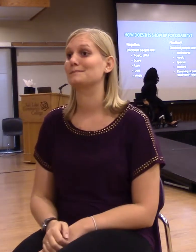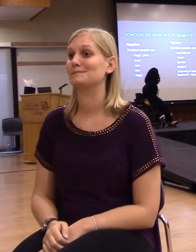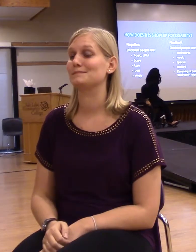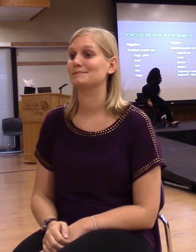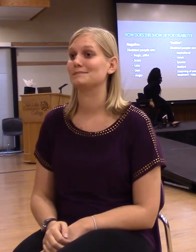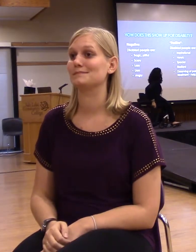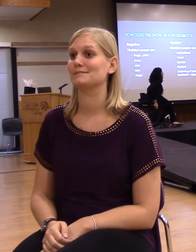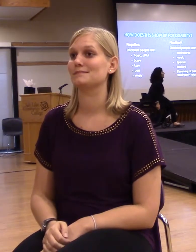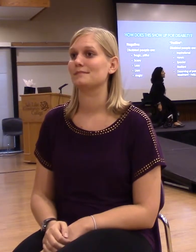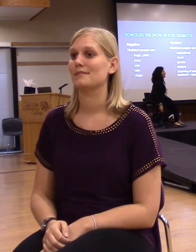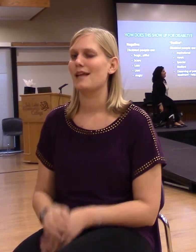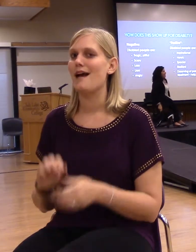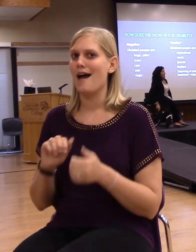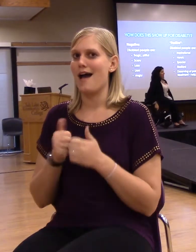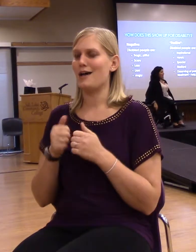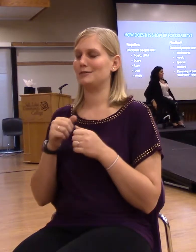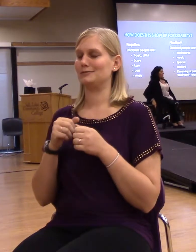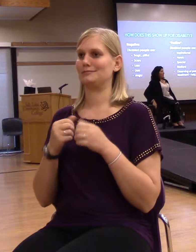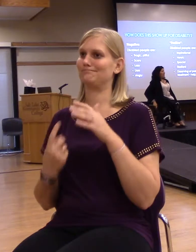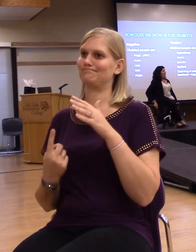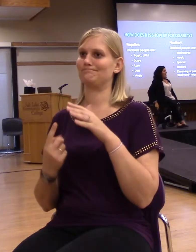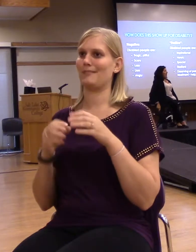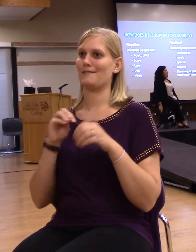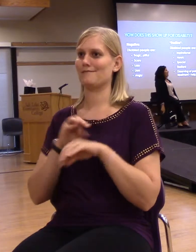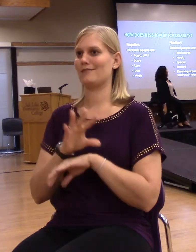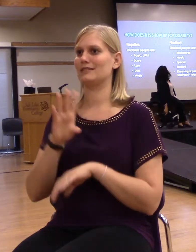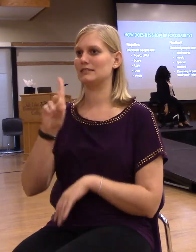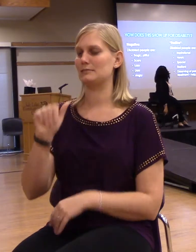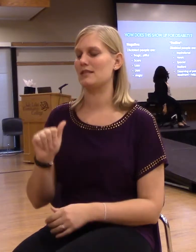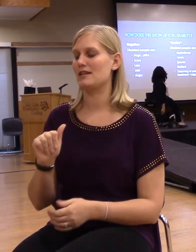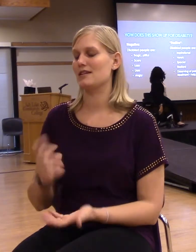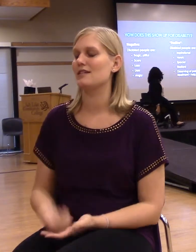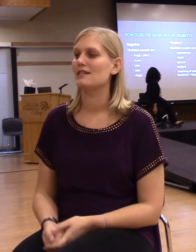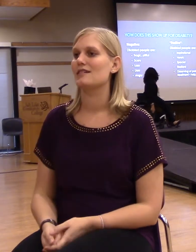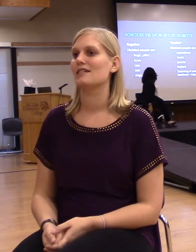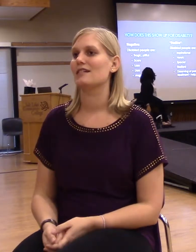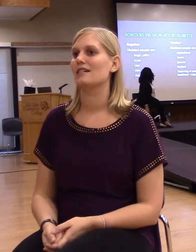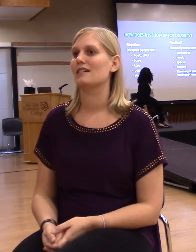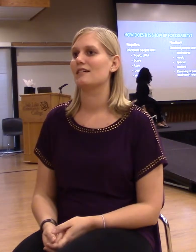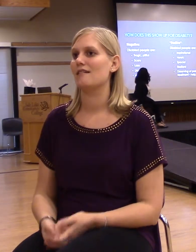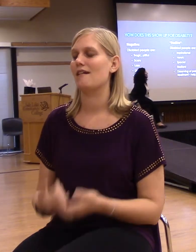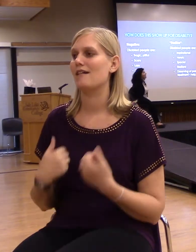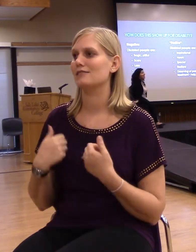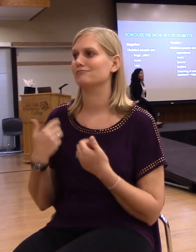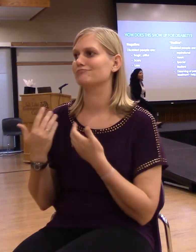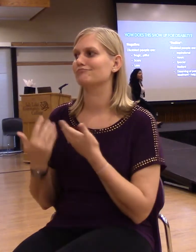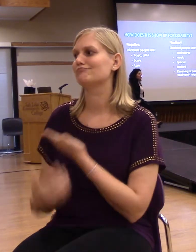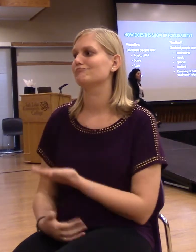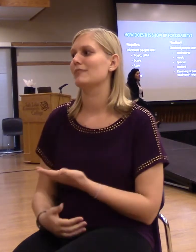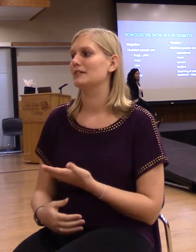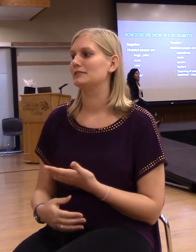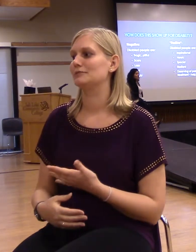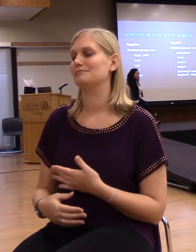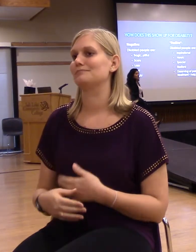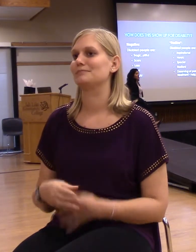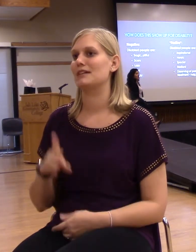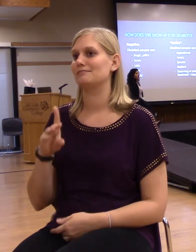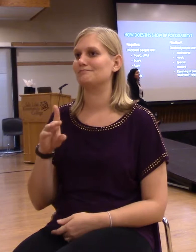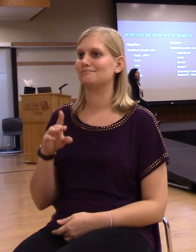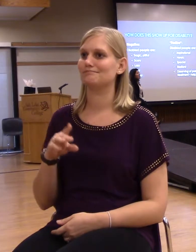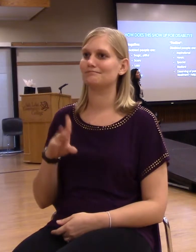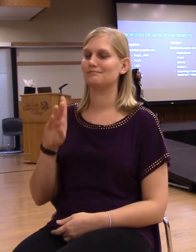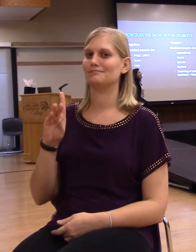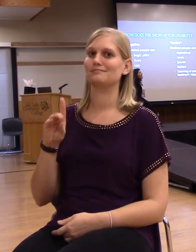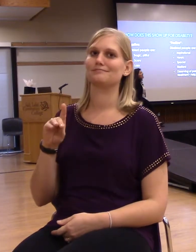So how does this show up for disability? I have here just some prevalent stereotypes about